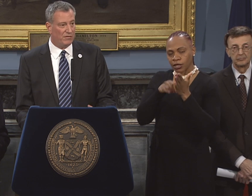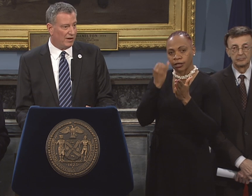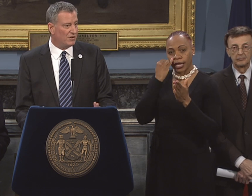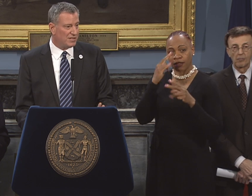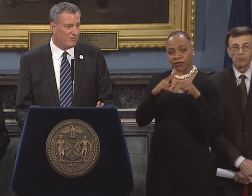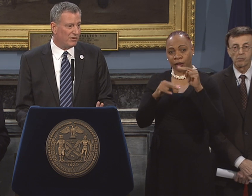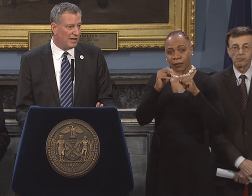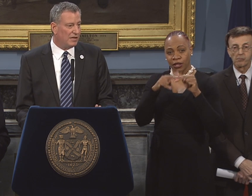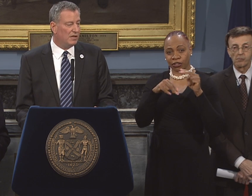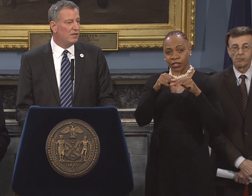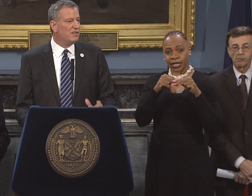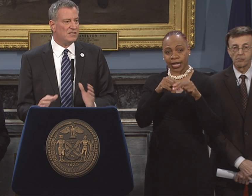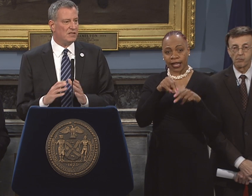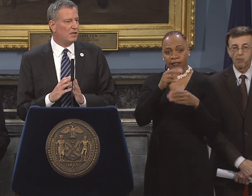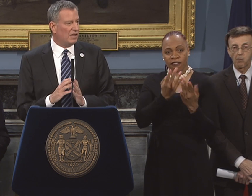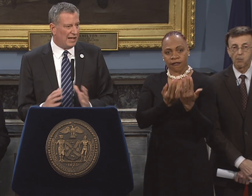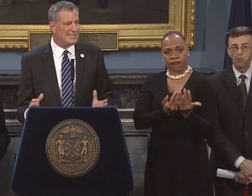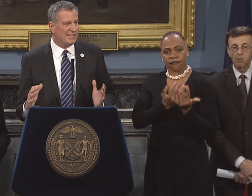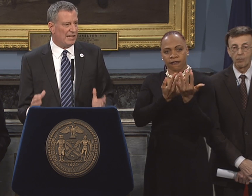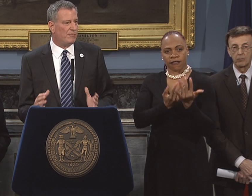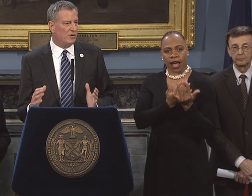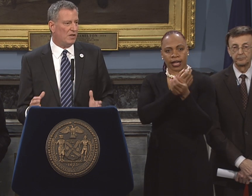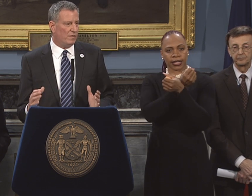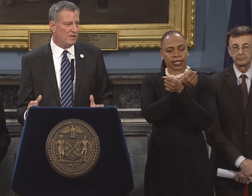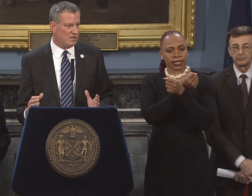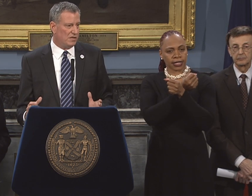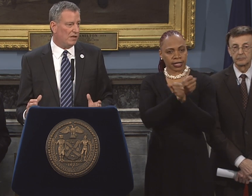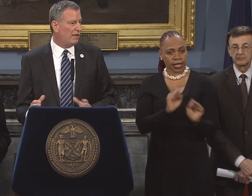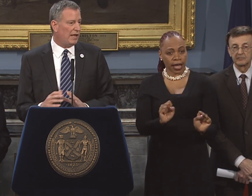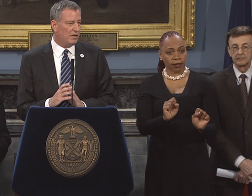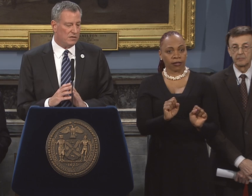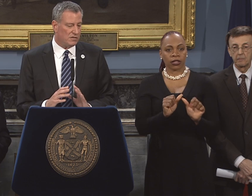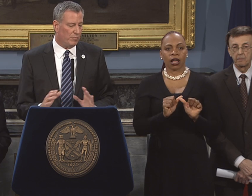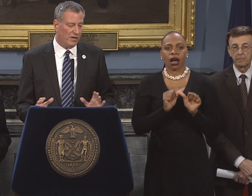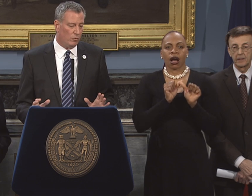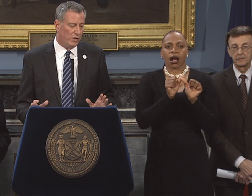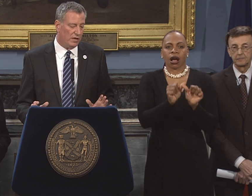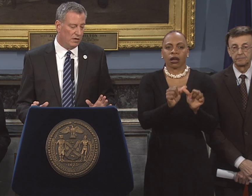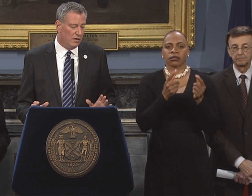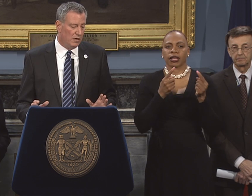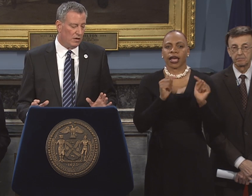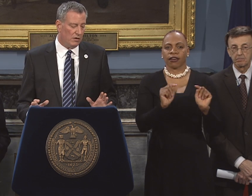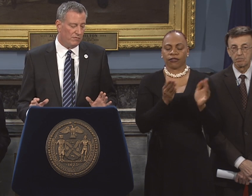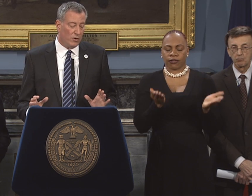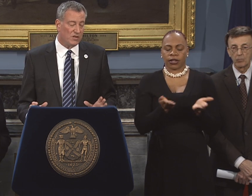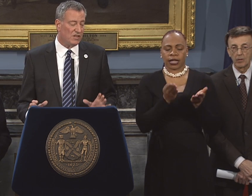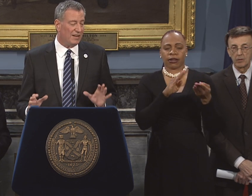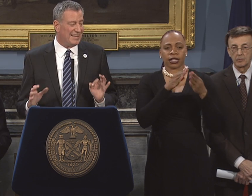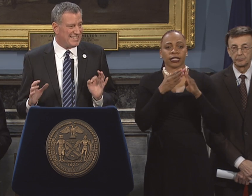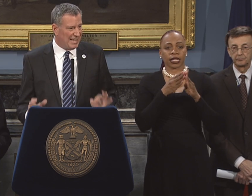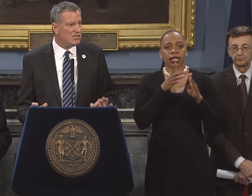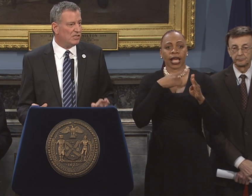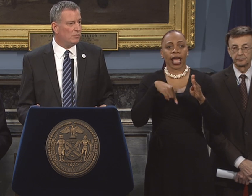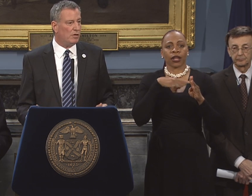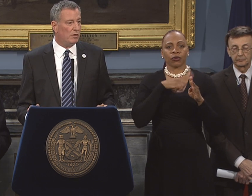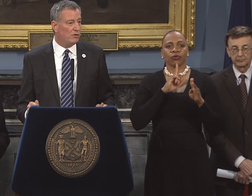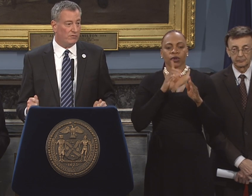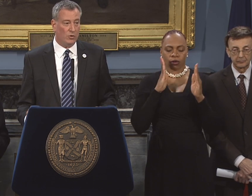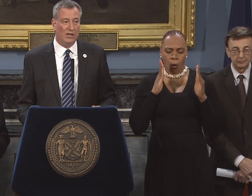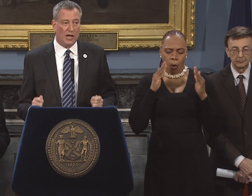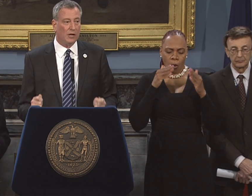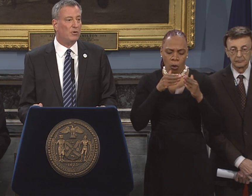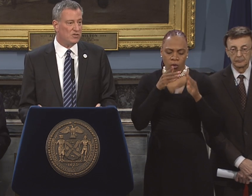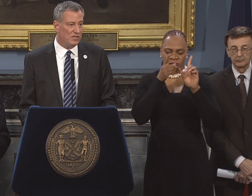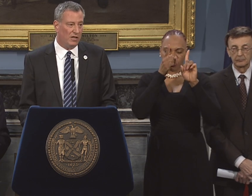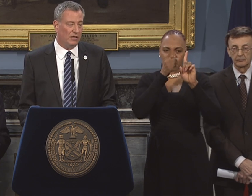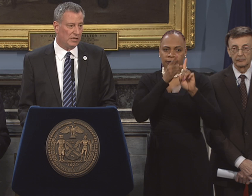have been made fire safe or not. This is a constant effort in this city, and that is something we focus on intensely. We